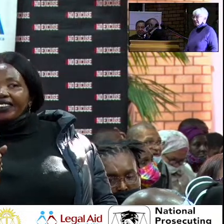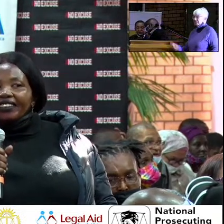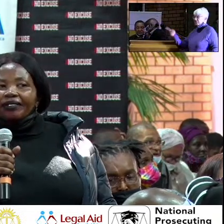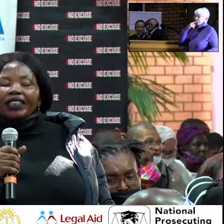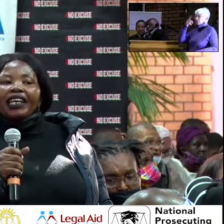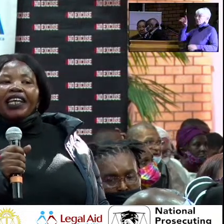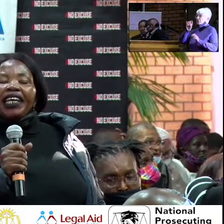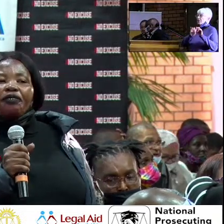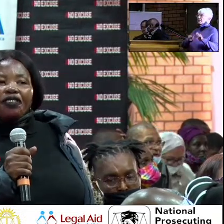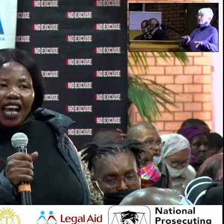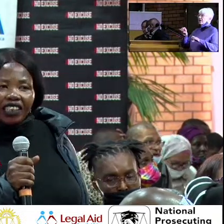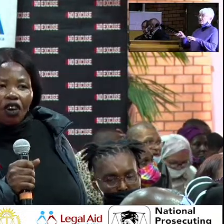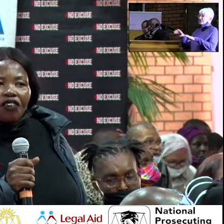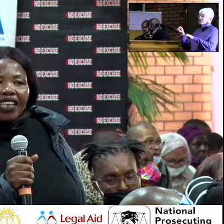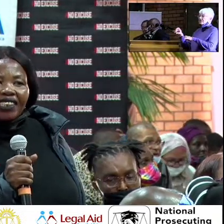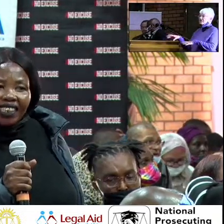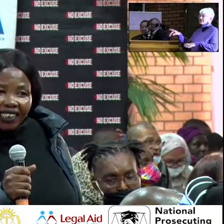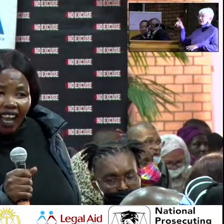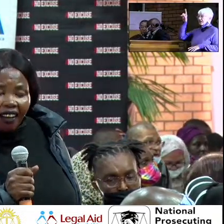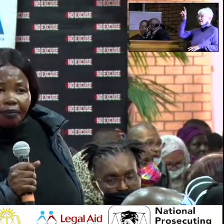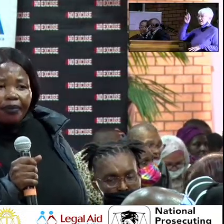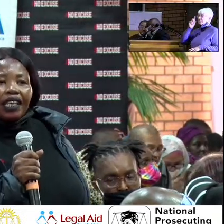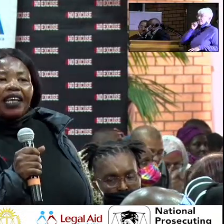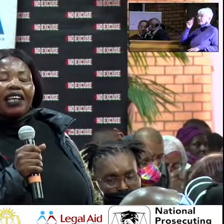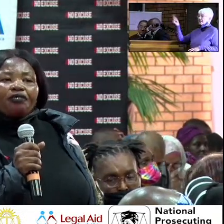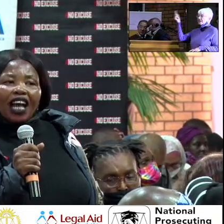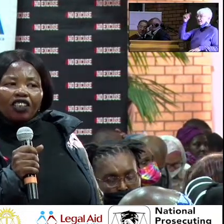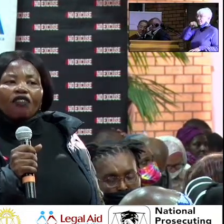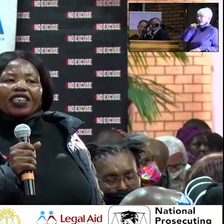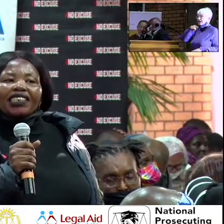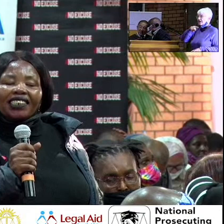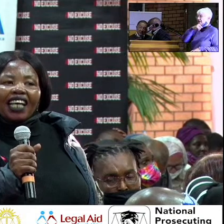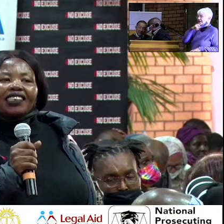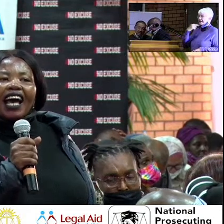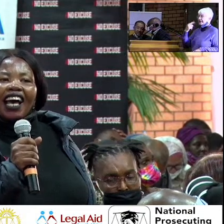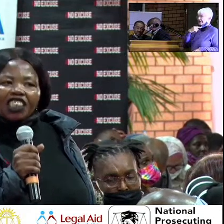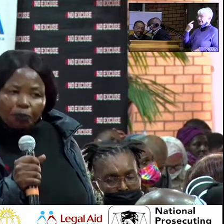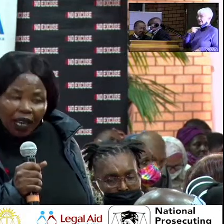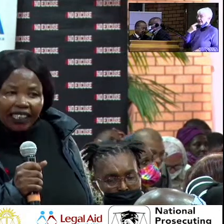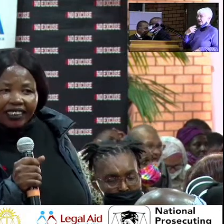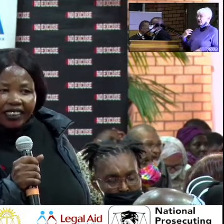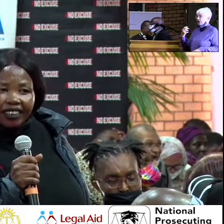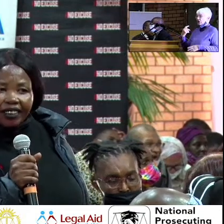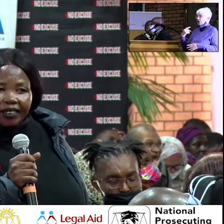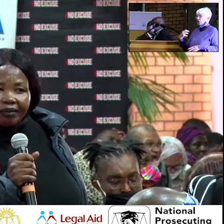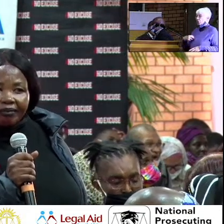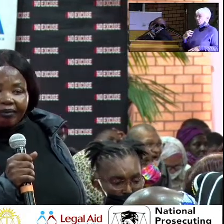Leiden, in front of her sister, in front of the sister's husband,